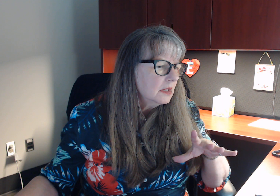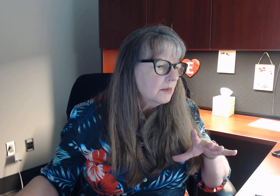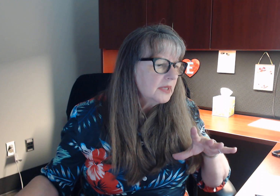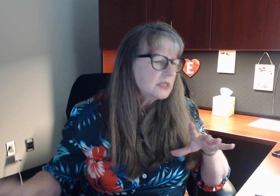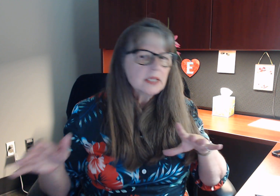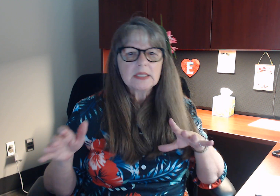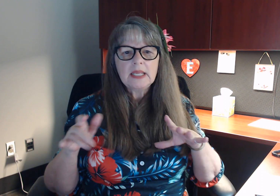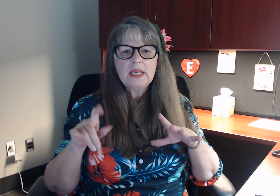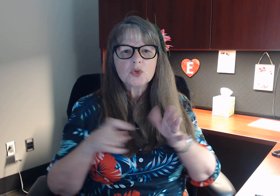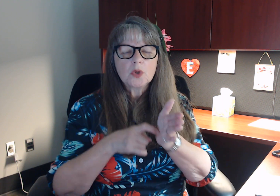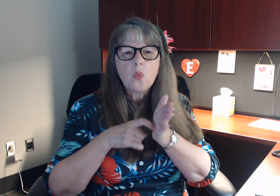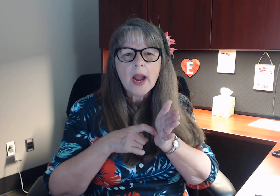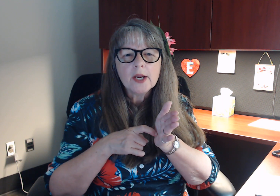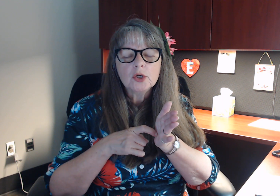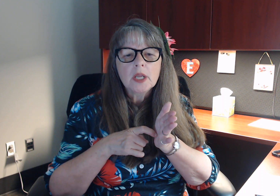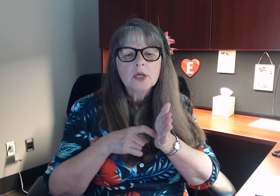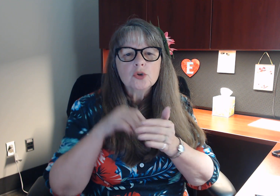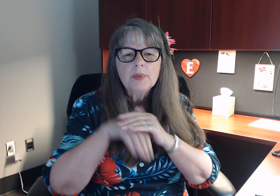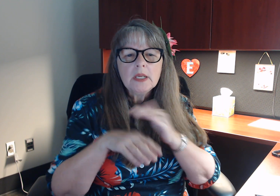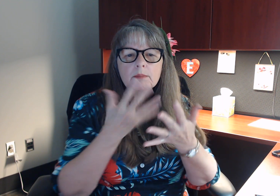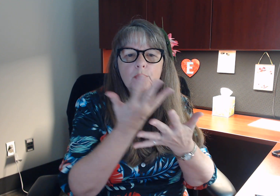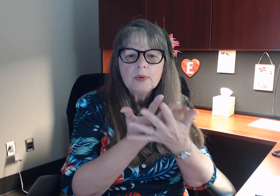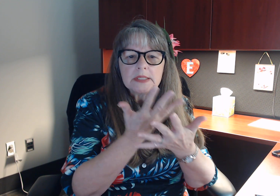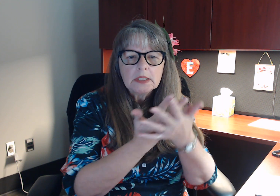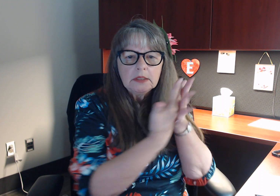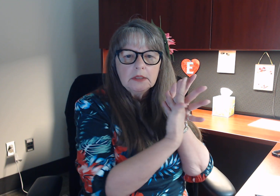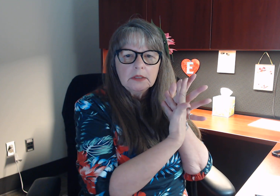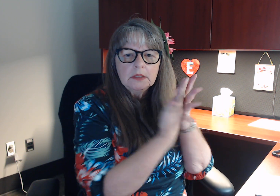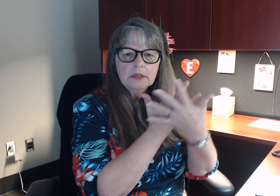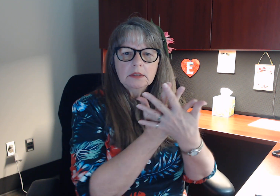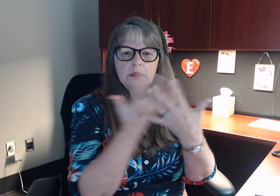but it says that he is required to be in prison